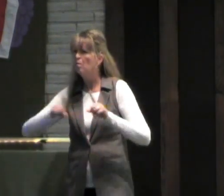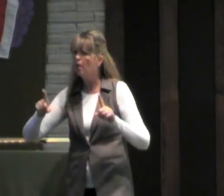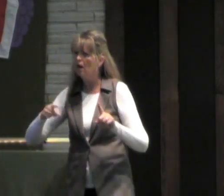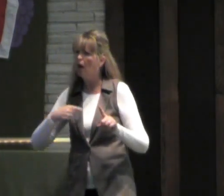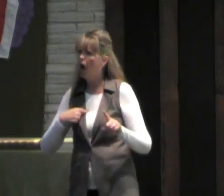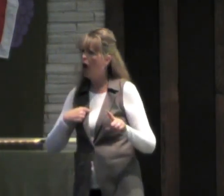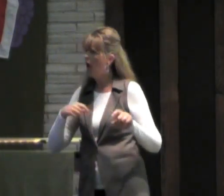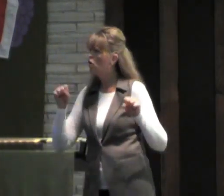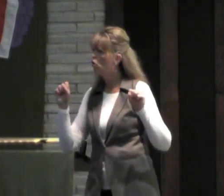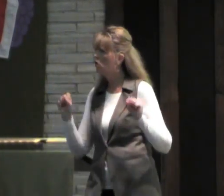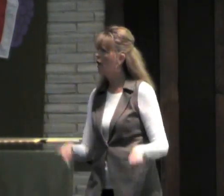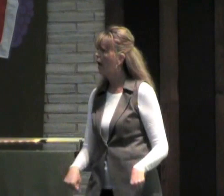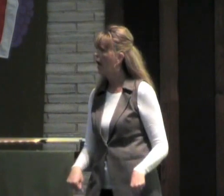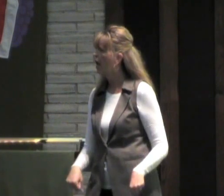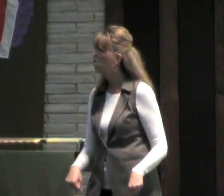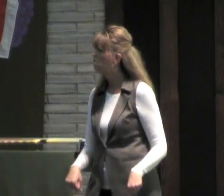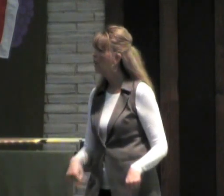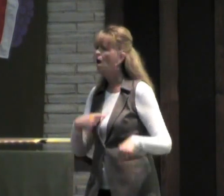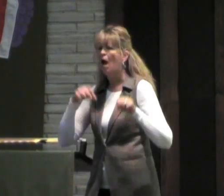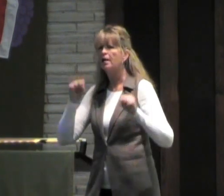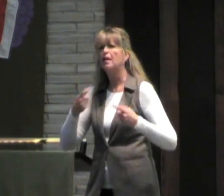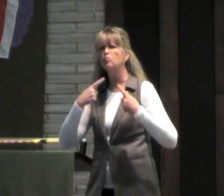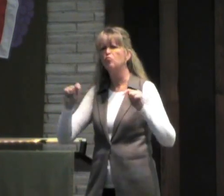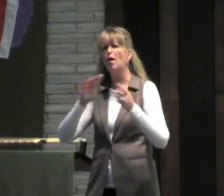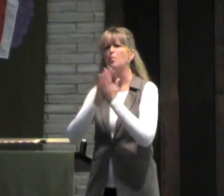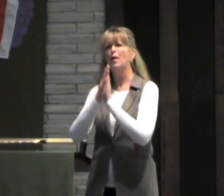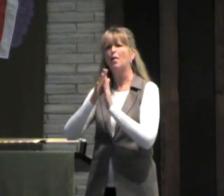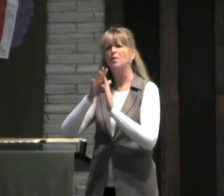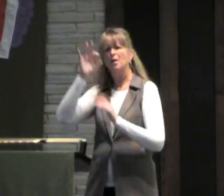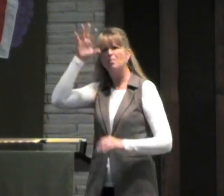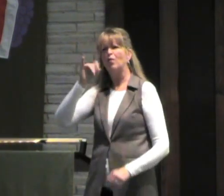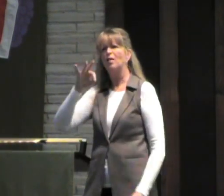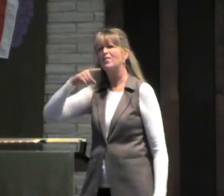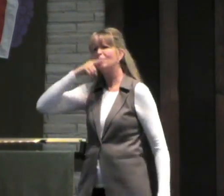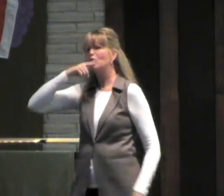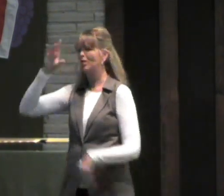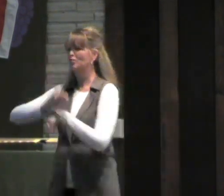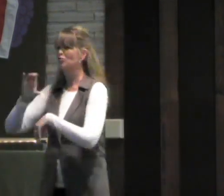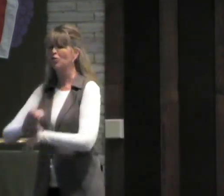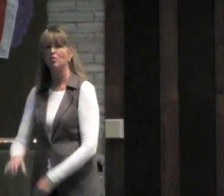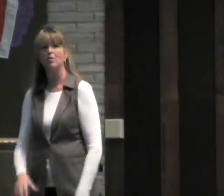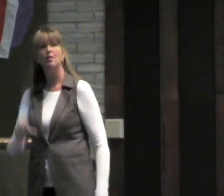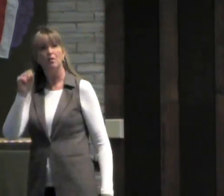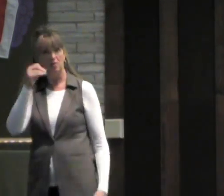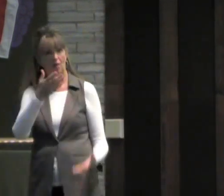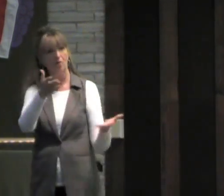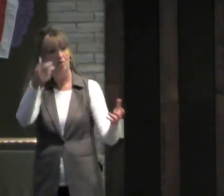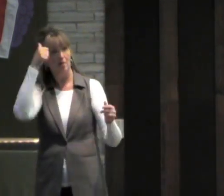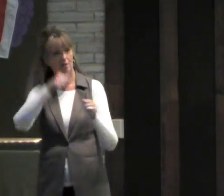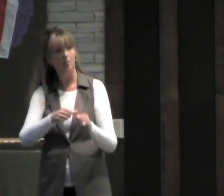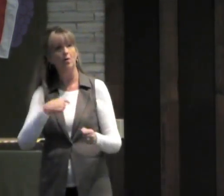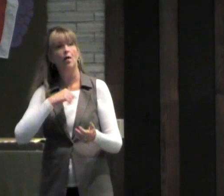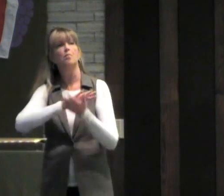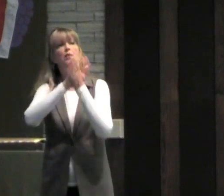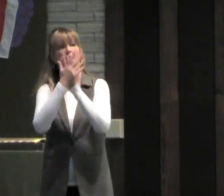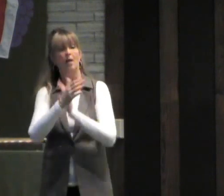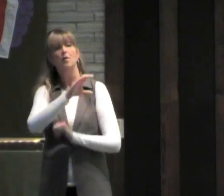And so, I mean, yes, I'm hard of hearing, but yes, I want to become a pastor of a hearing church. So you guys